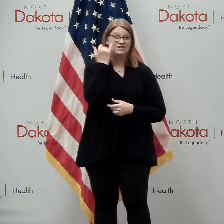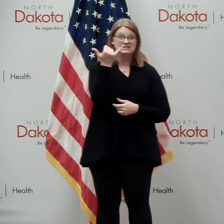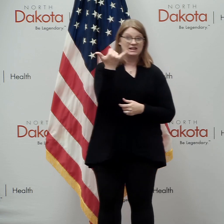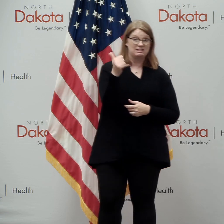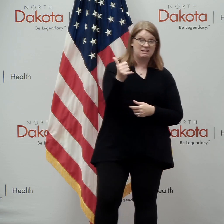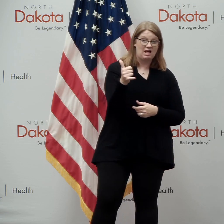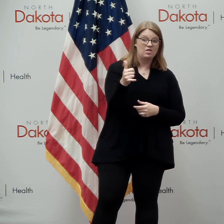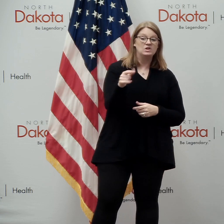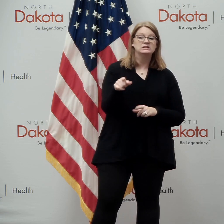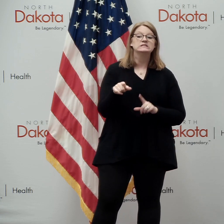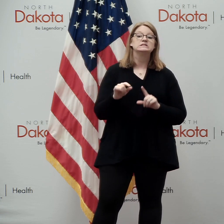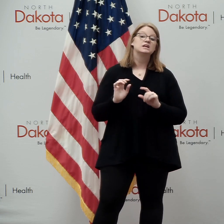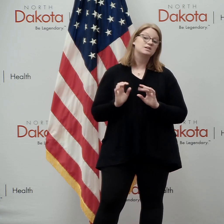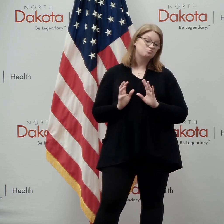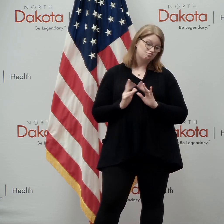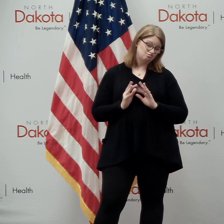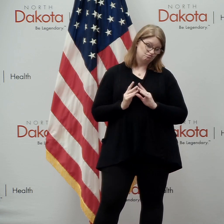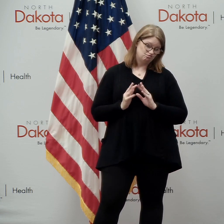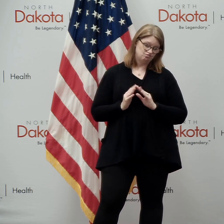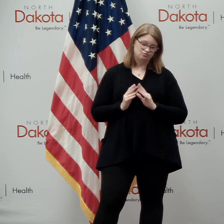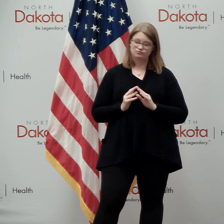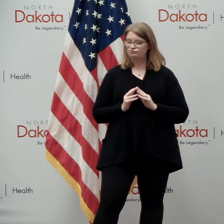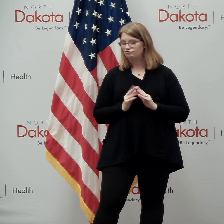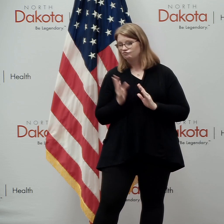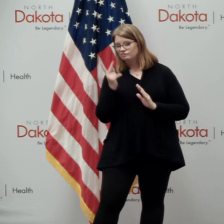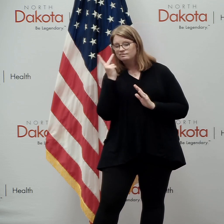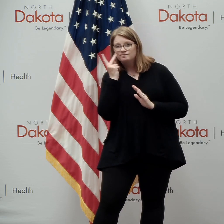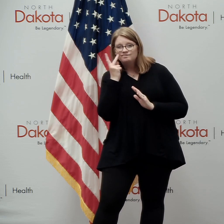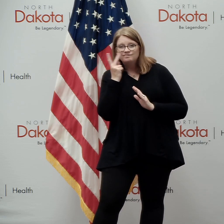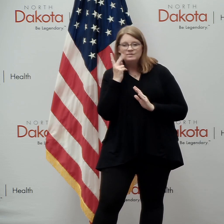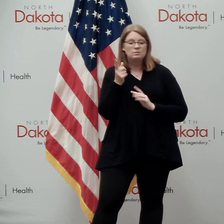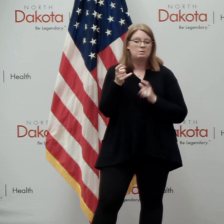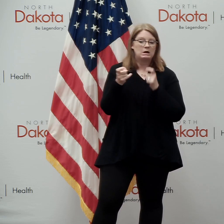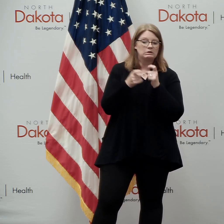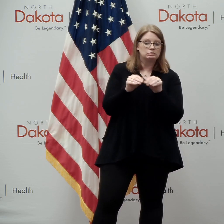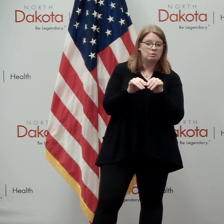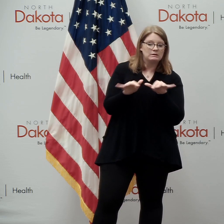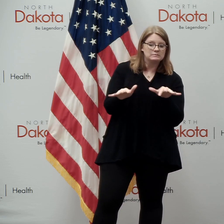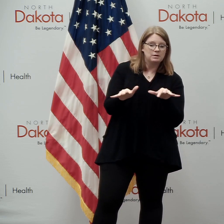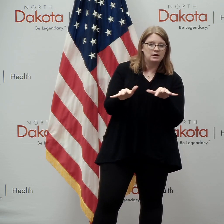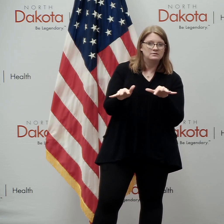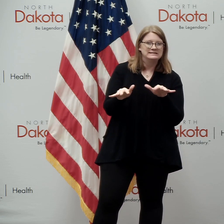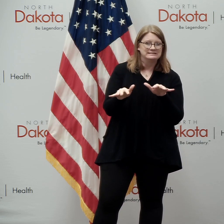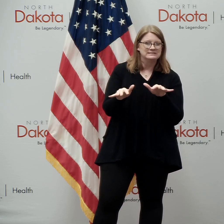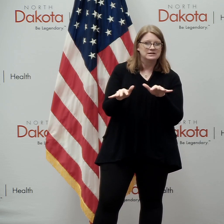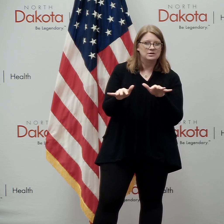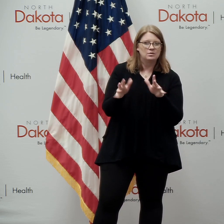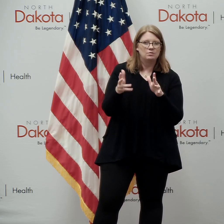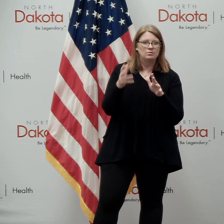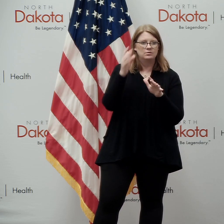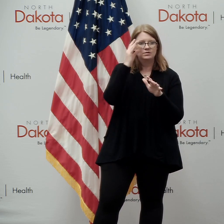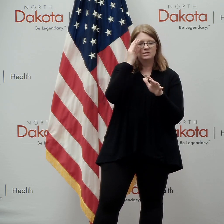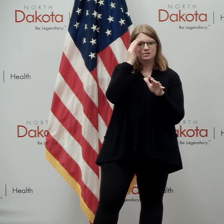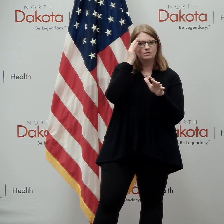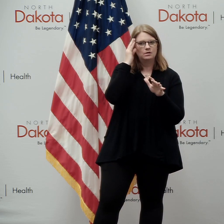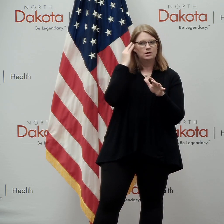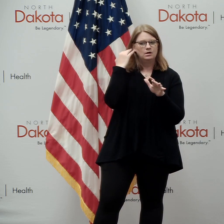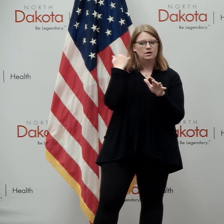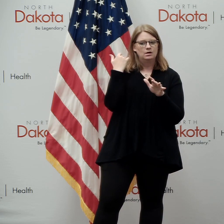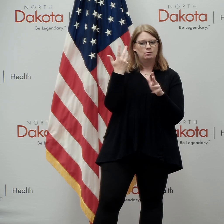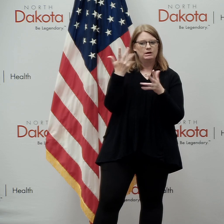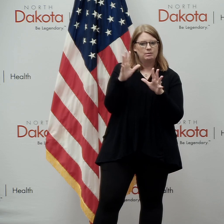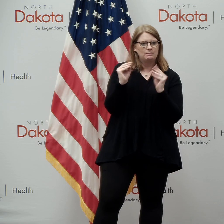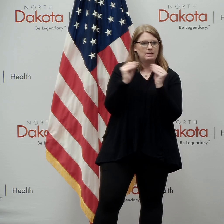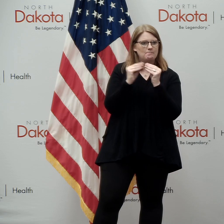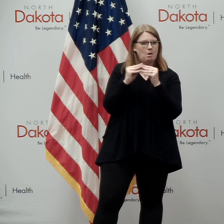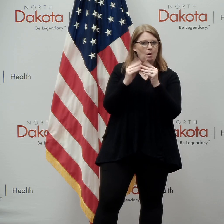let's take a look at what we have, because we want to be, helping control the spread as opposed to creating we don't want to be creating